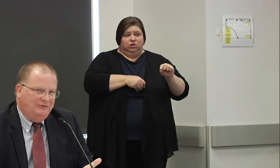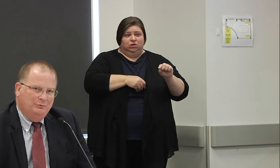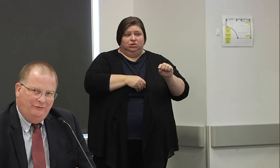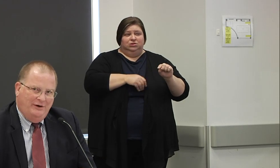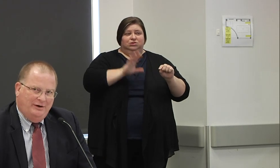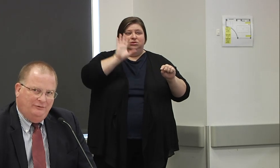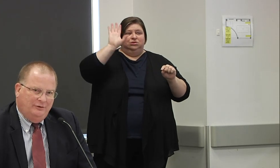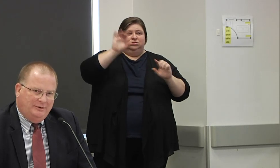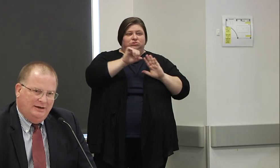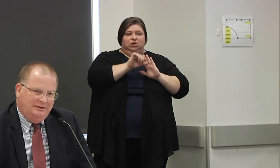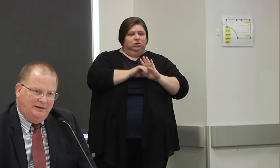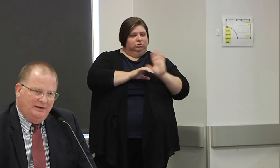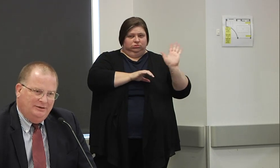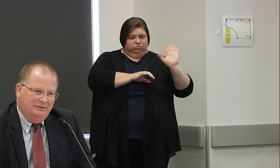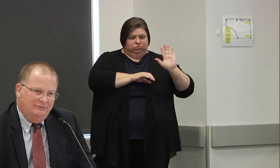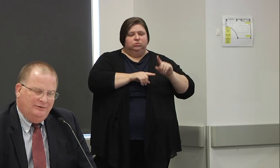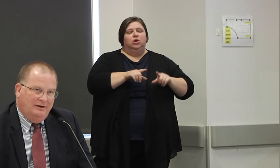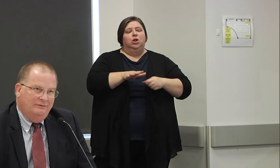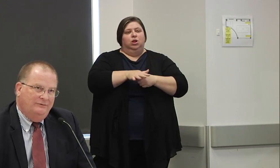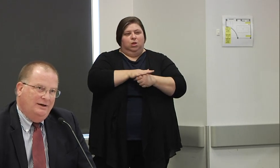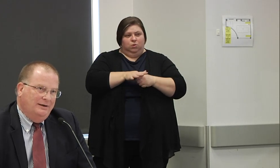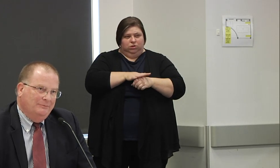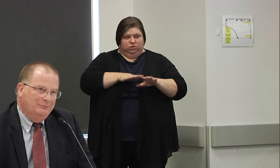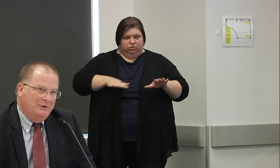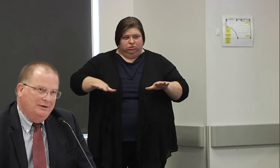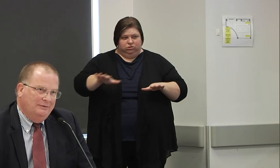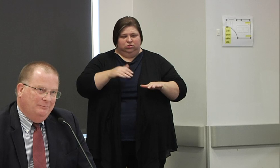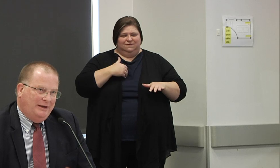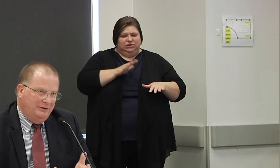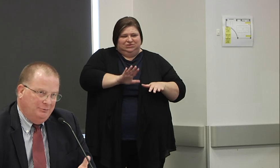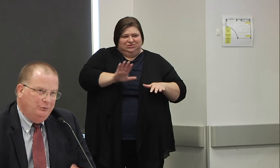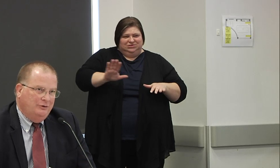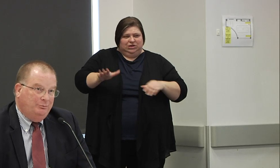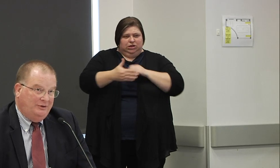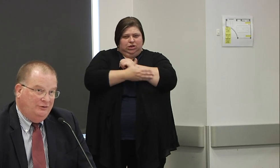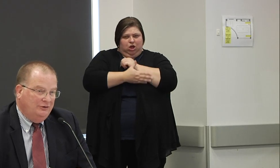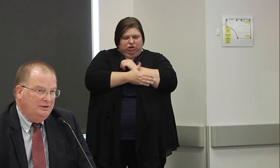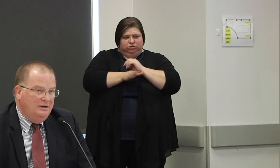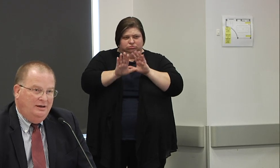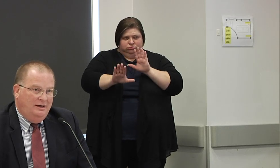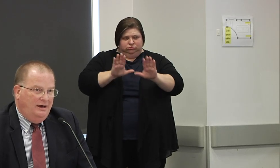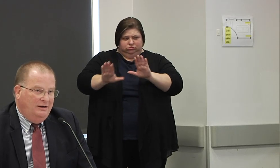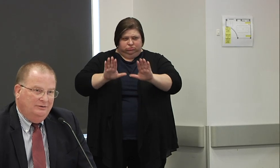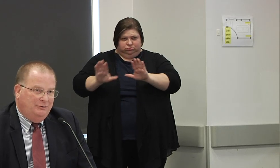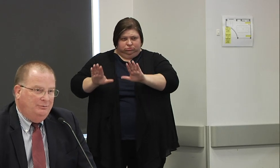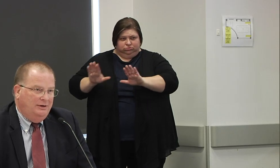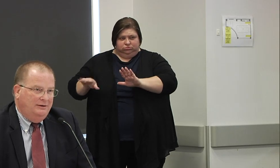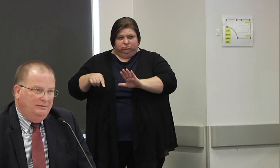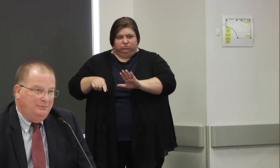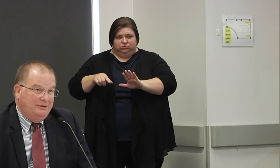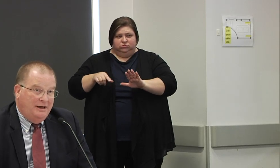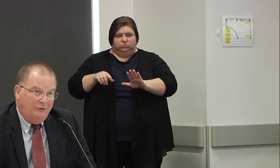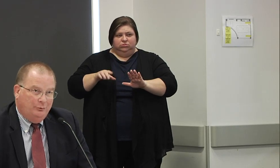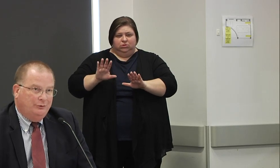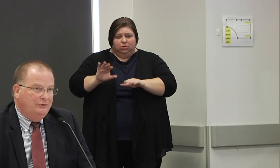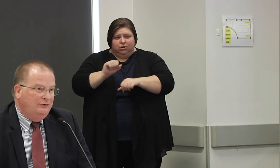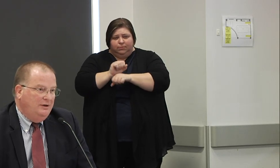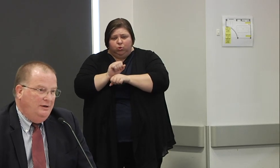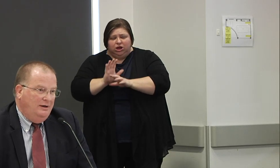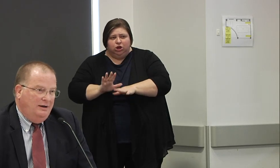that will vary from county to county of county employees potentially community health